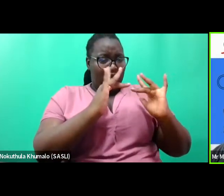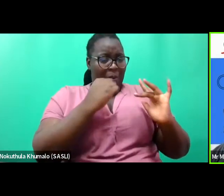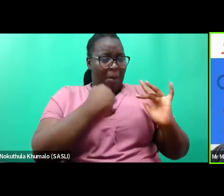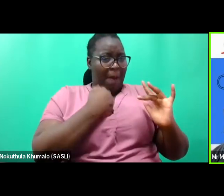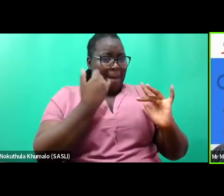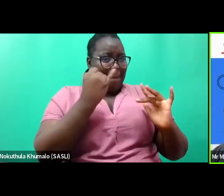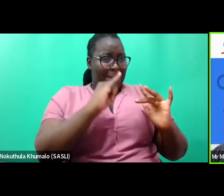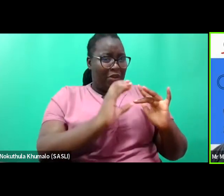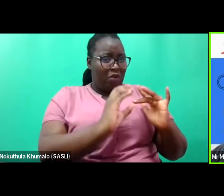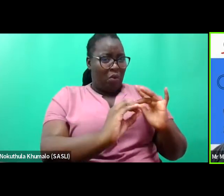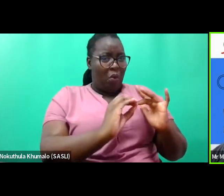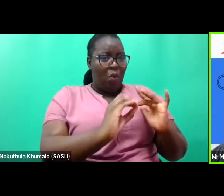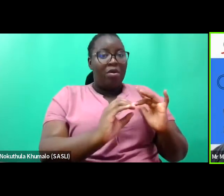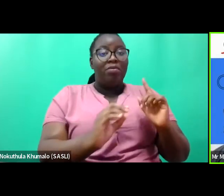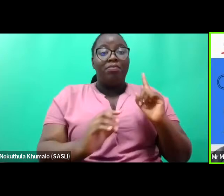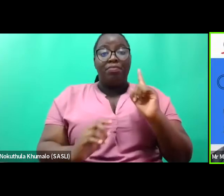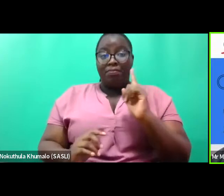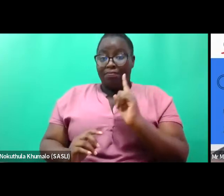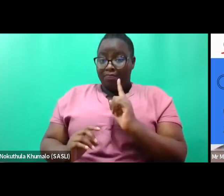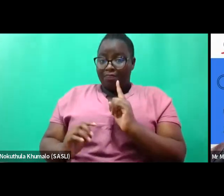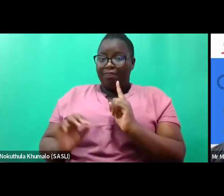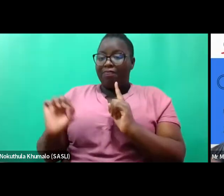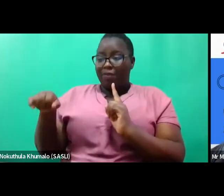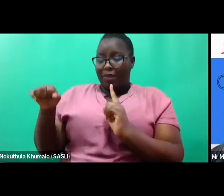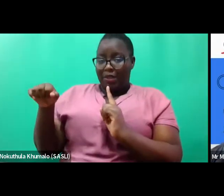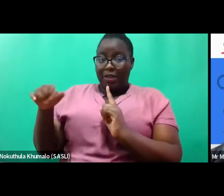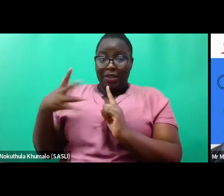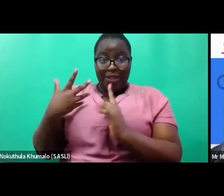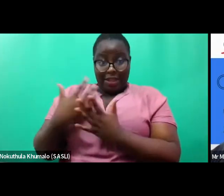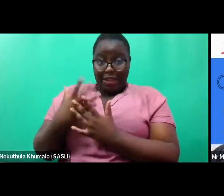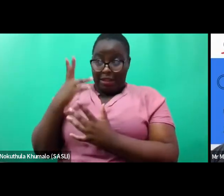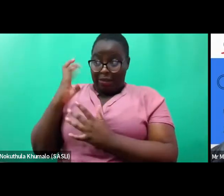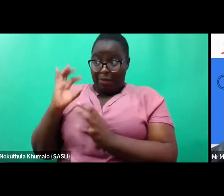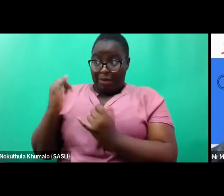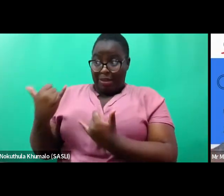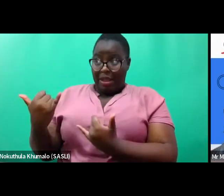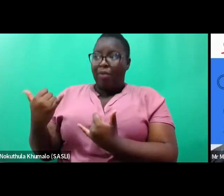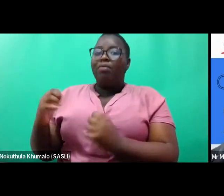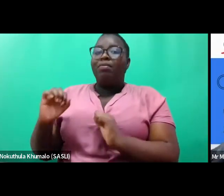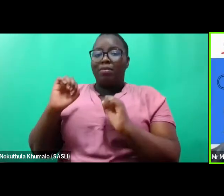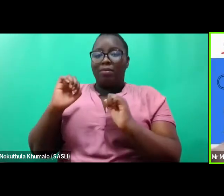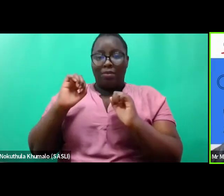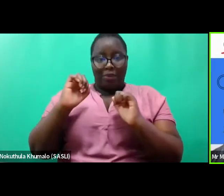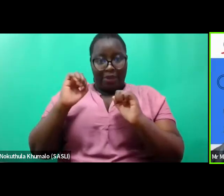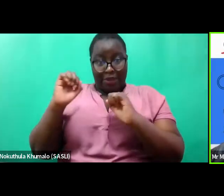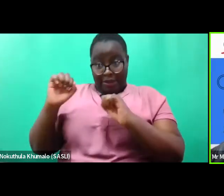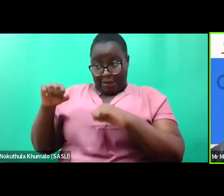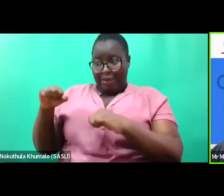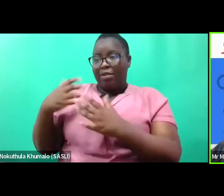Yes. Introduction. Can you hear me now? Yes, maybe we can try again.